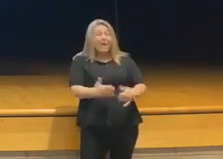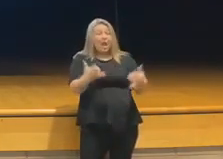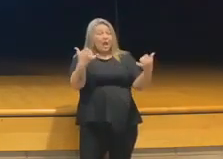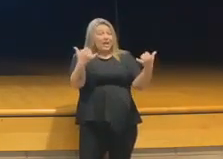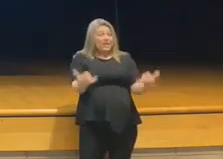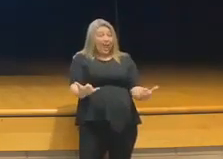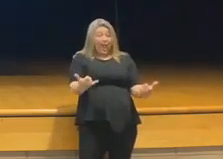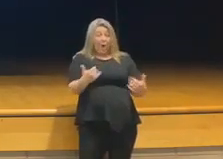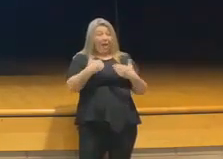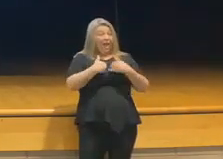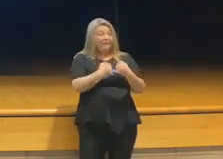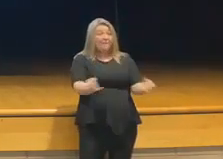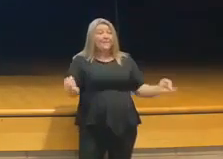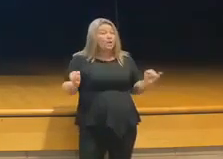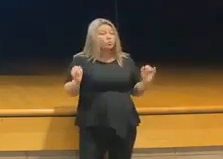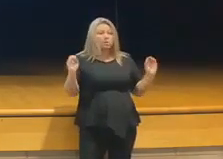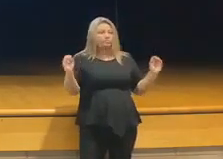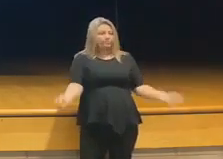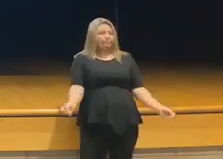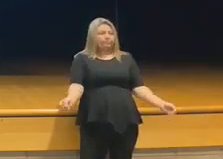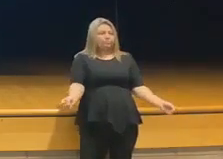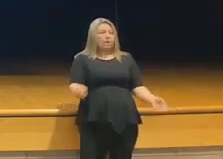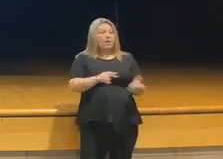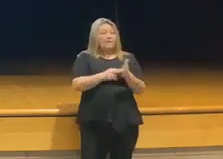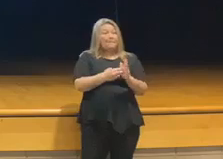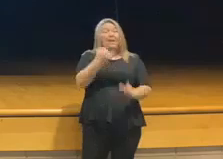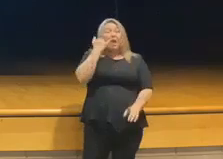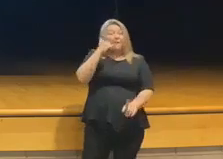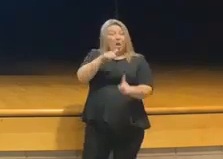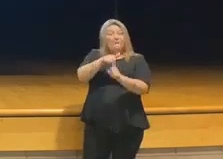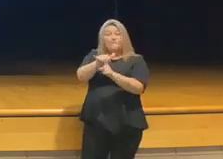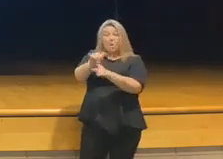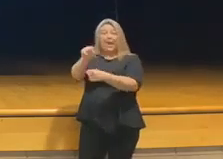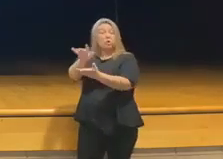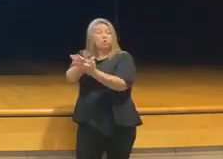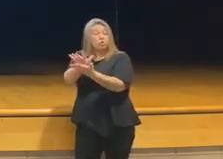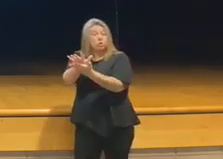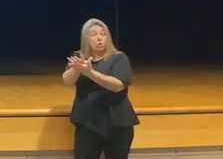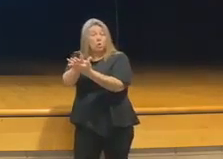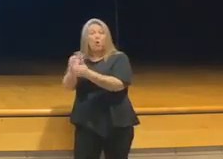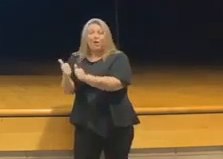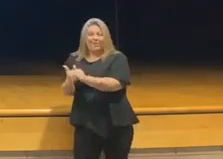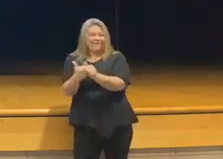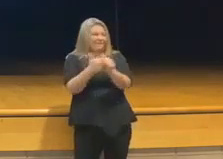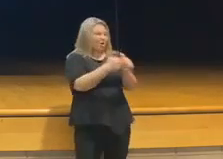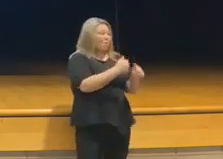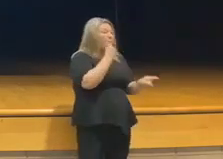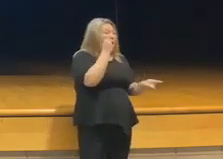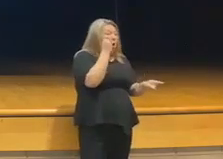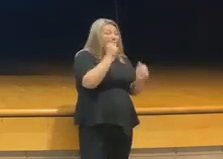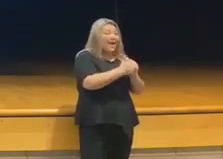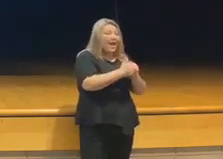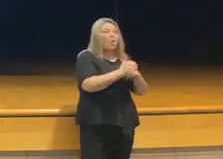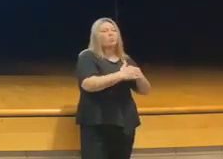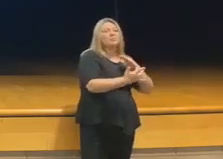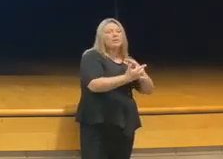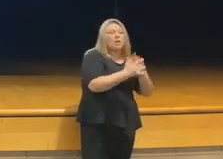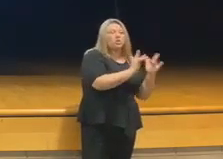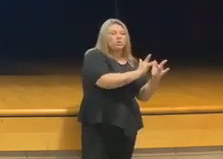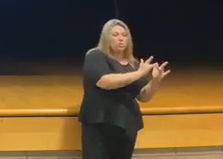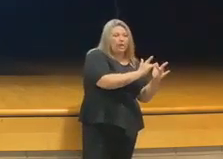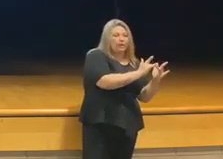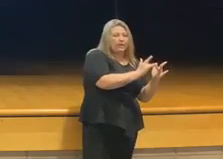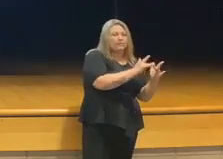no boundary for kids if they're being bullied. The bullying's at school, the bullying can follow them home if it's cyberbullying. And it's also anonymous. Cyberbullying can